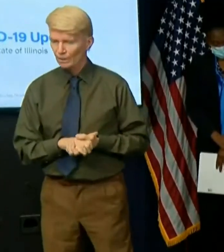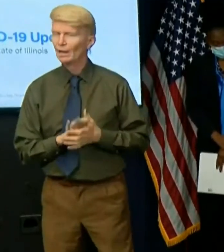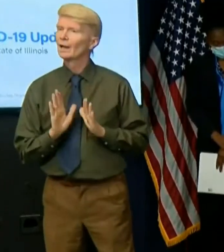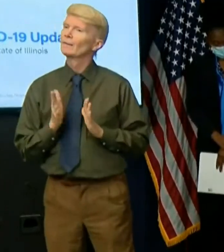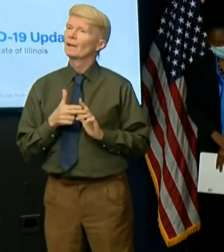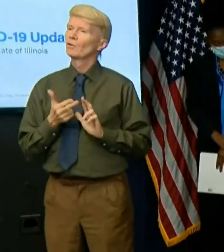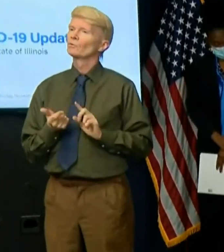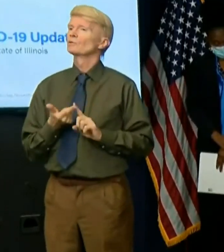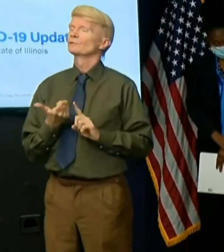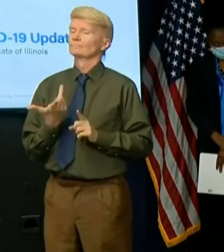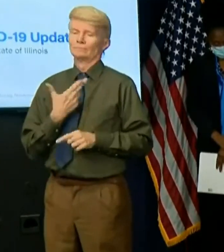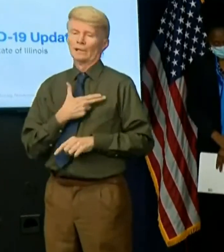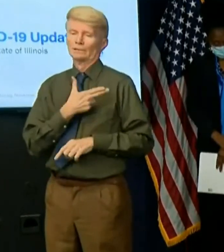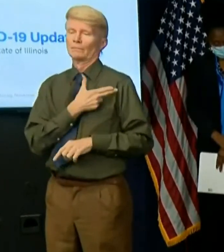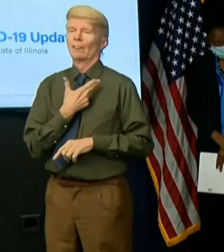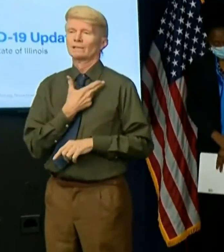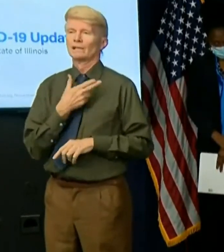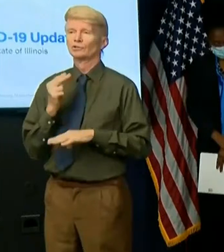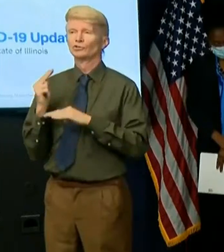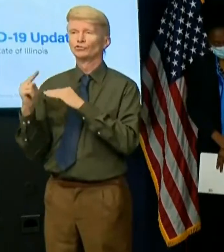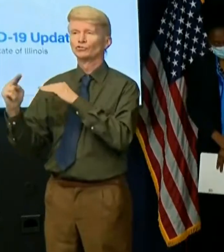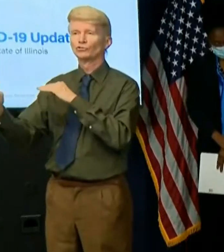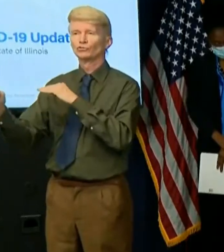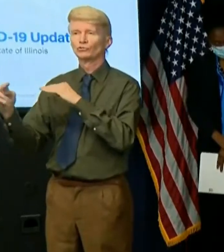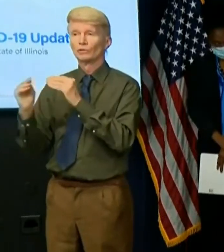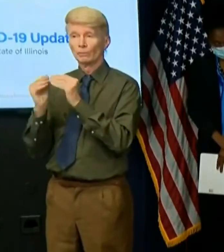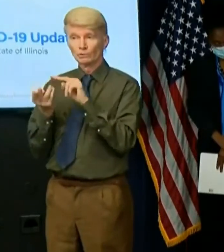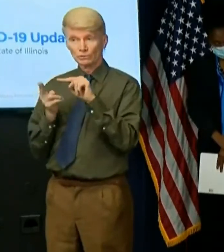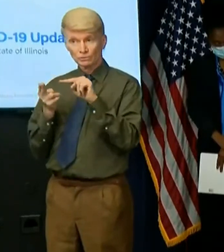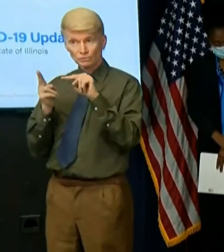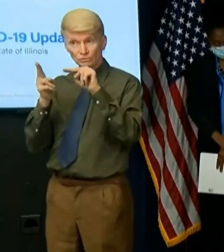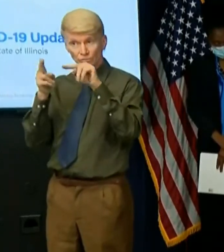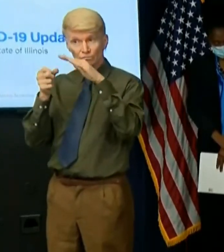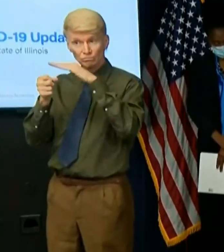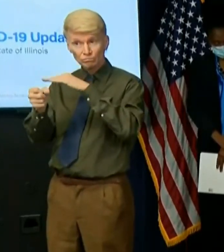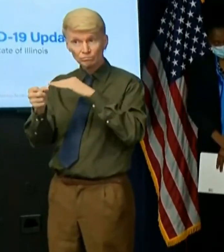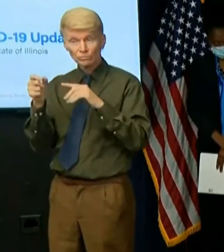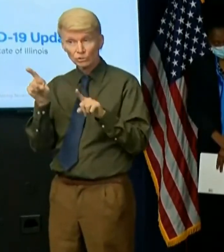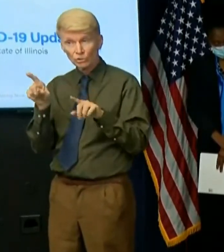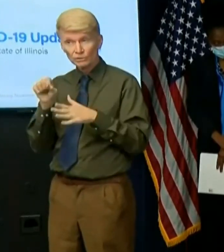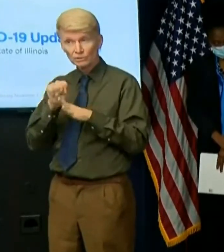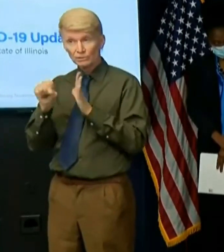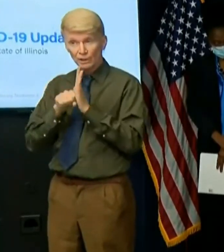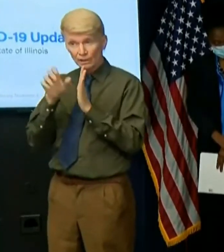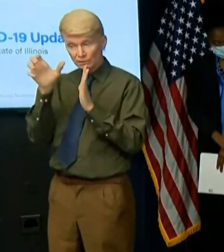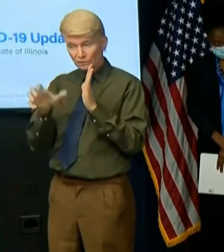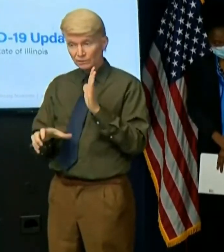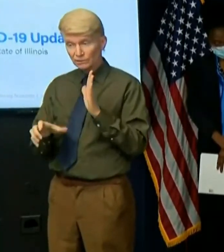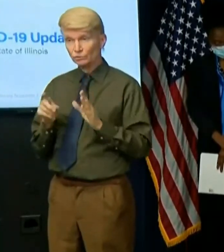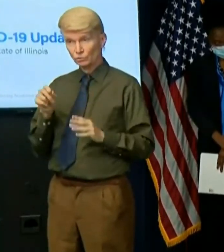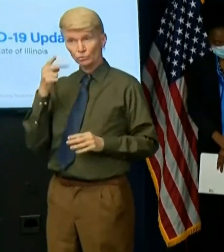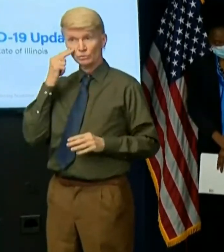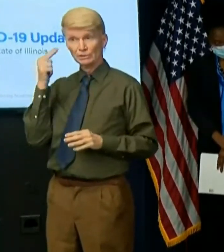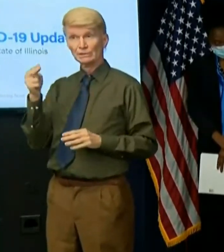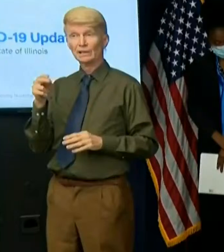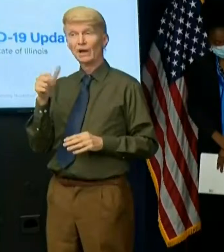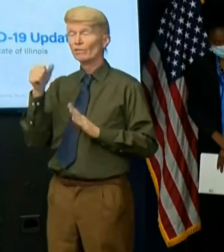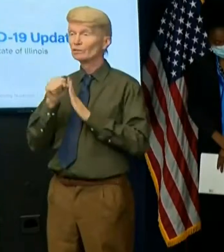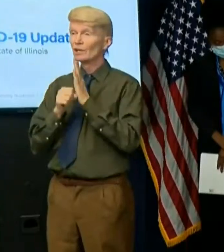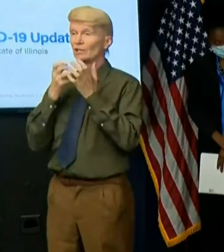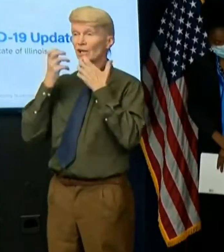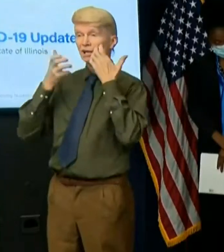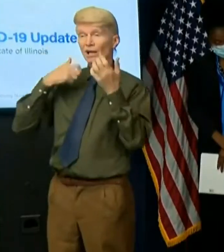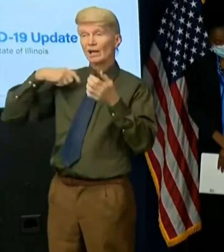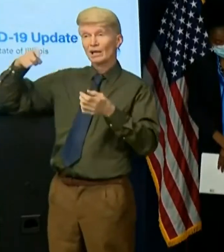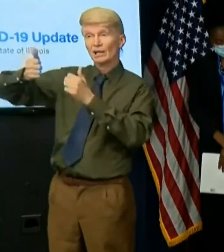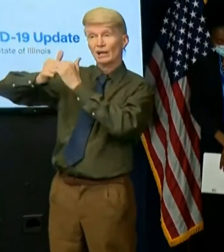about hospitalizations, and as they're ticking up across the state, could you talk about whether you're seeing competition from other states again for PPE and other equipment, or